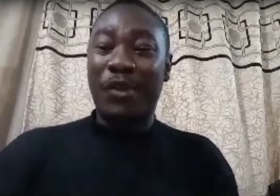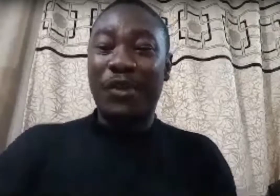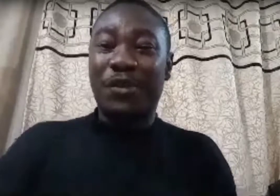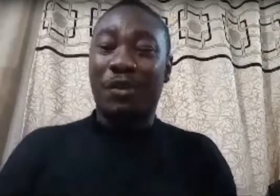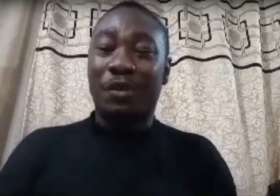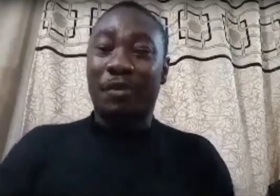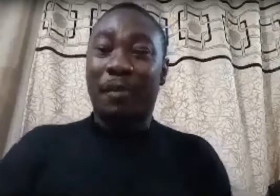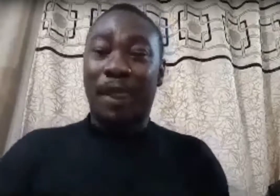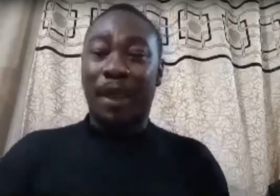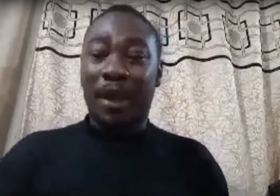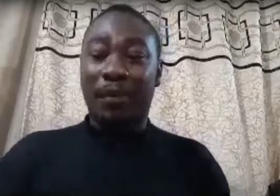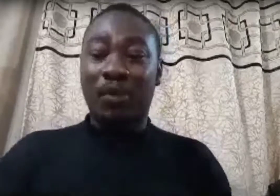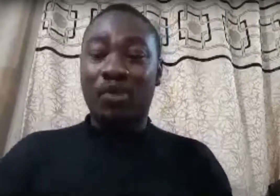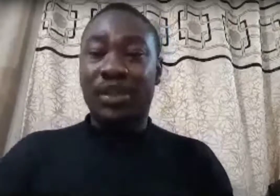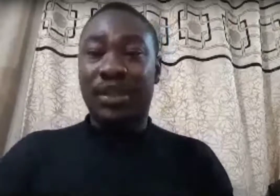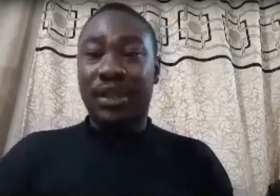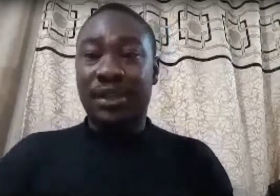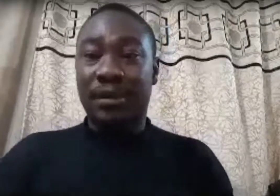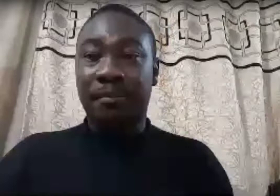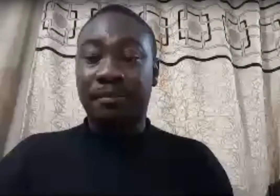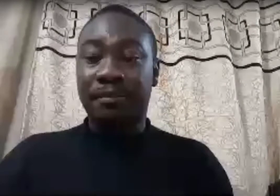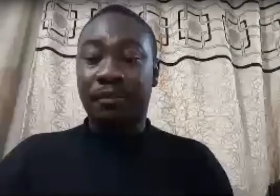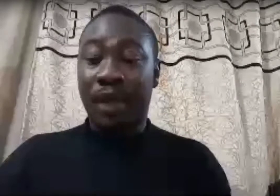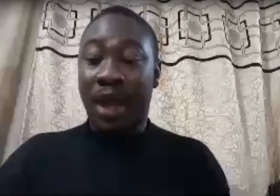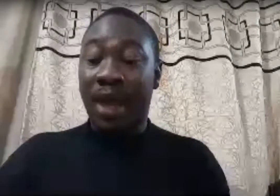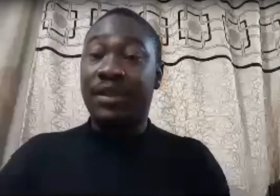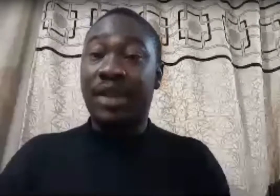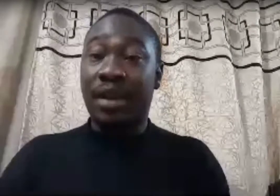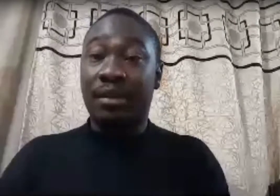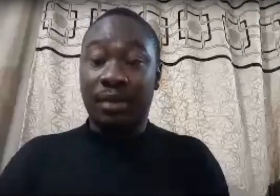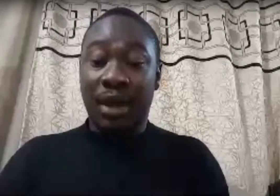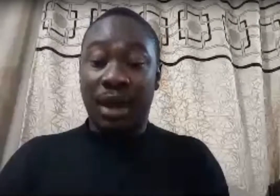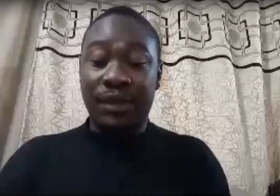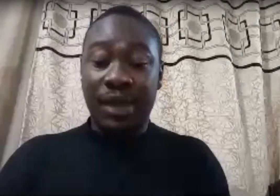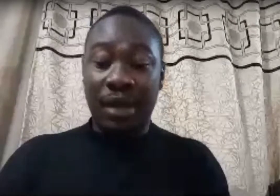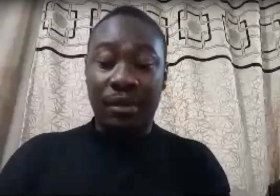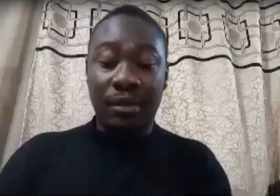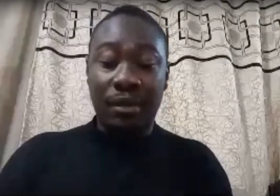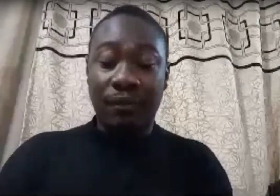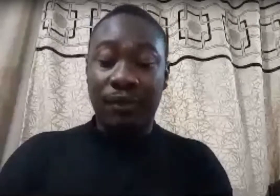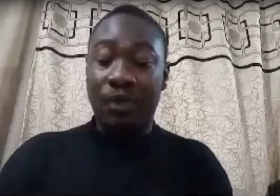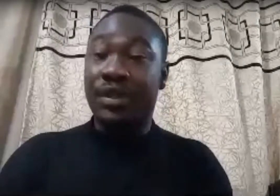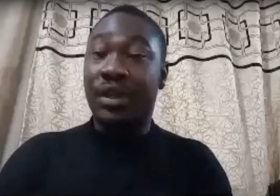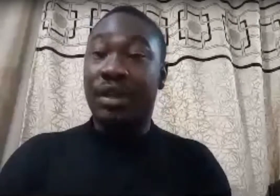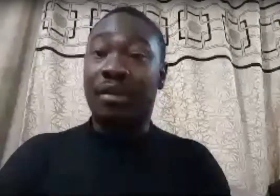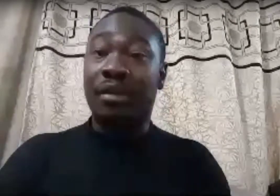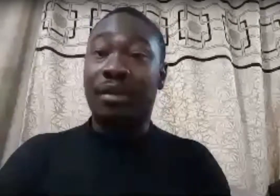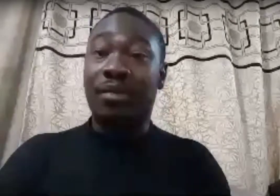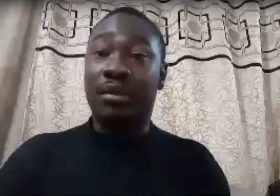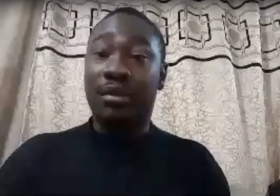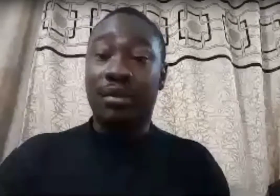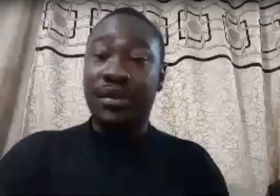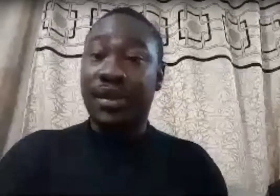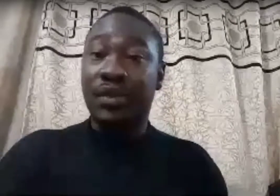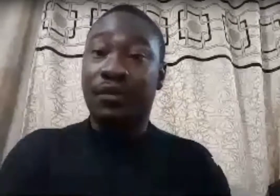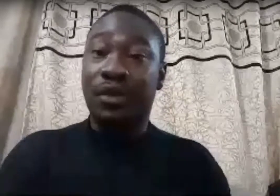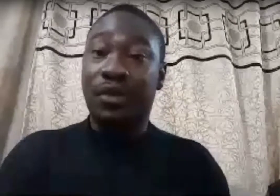have 10 figures here. Set of figures here for 10 persons to sign. And we can